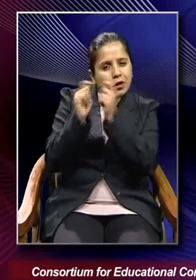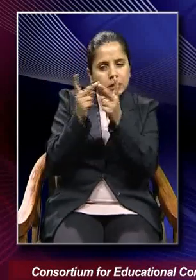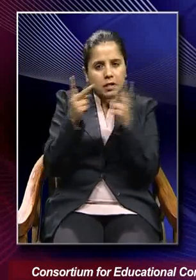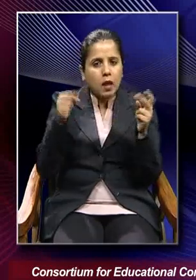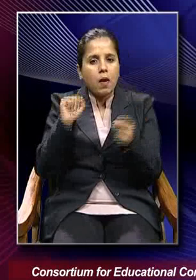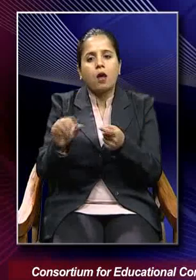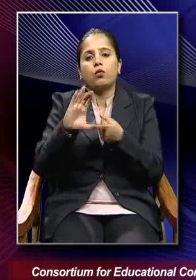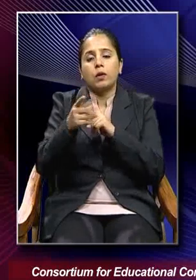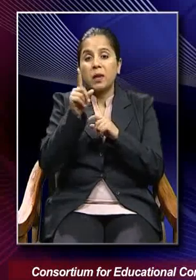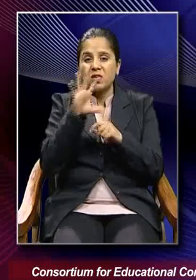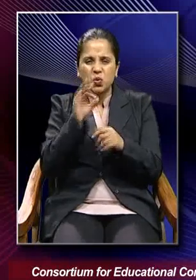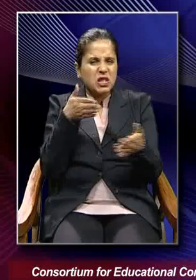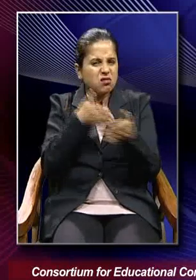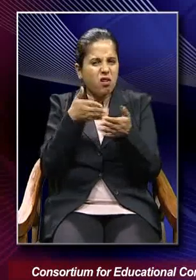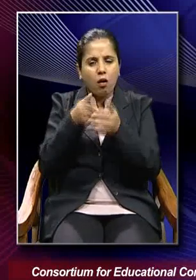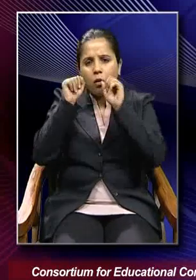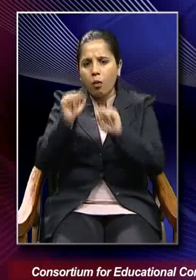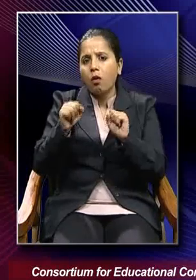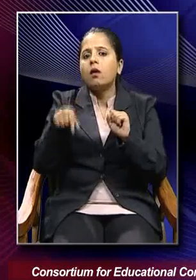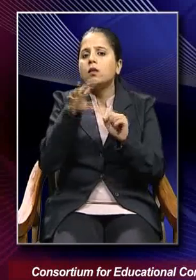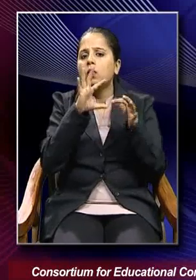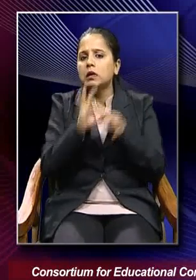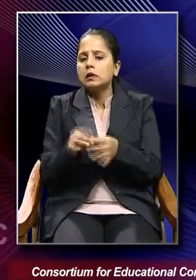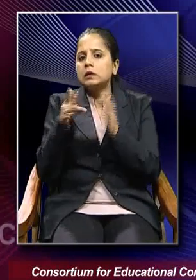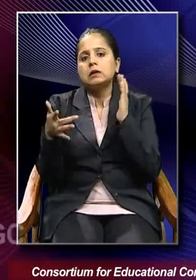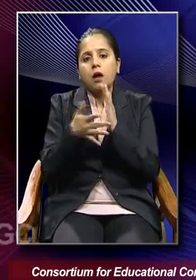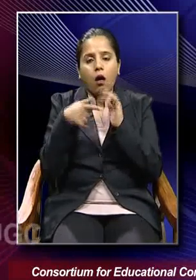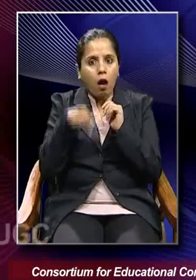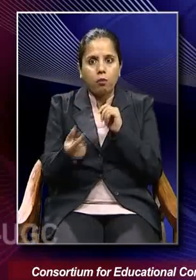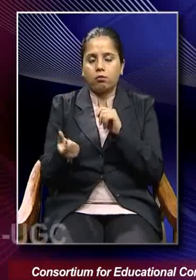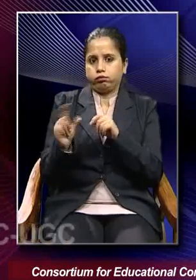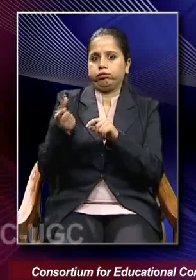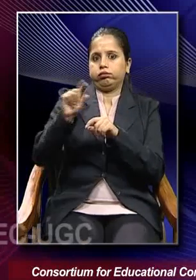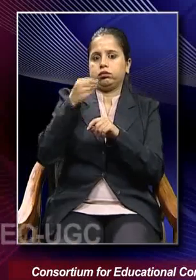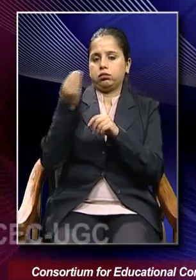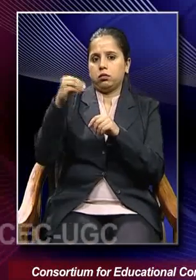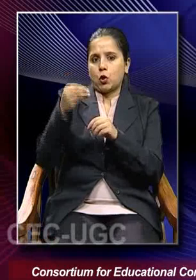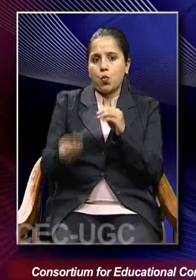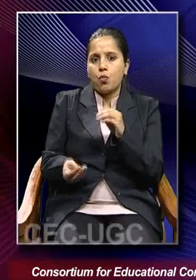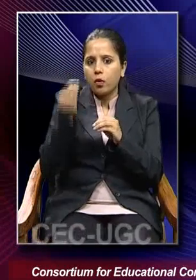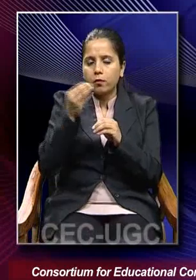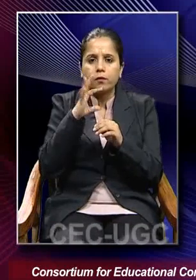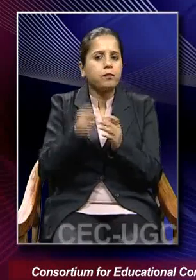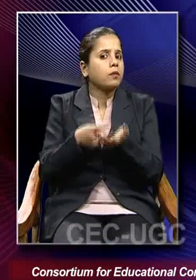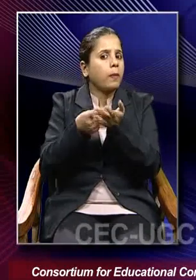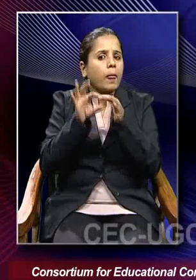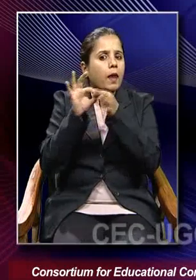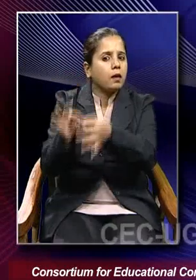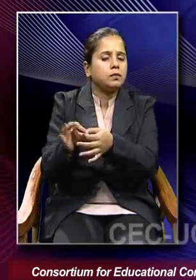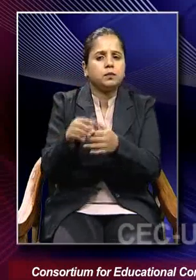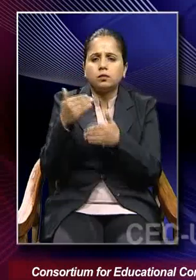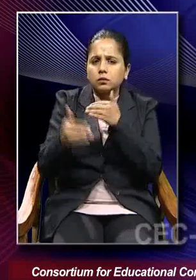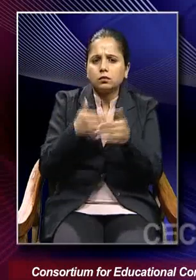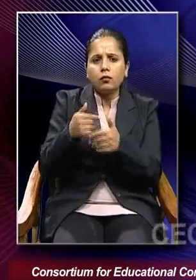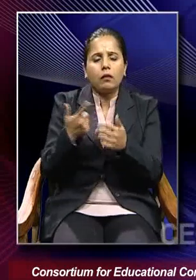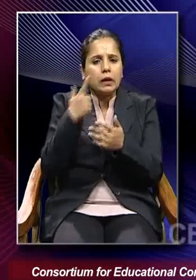but the challenge there is with reference to technological advancements, with respect to having constant